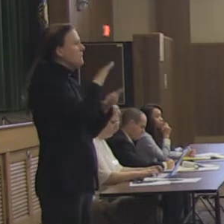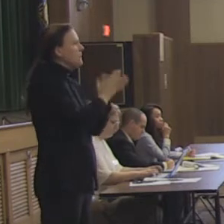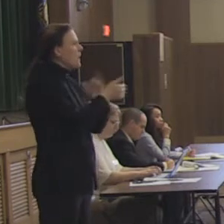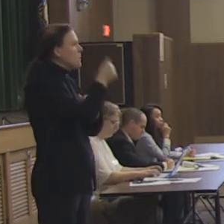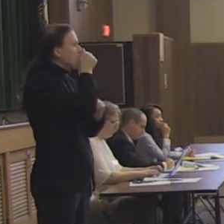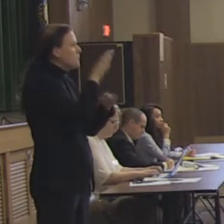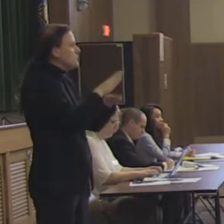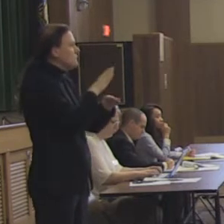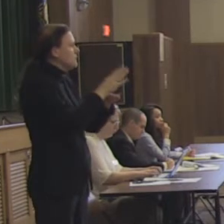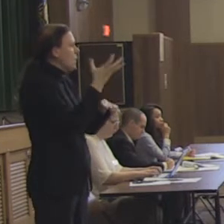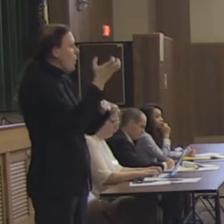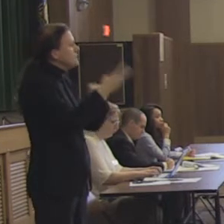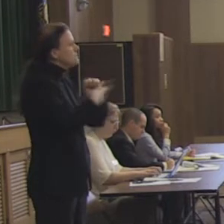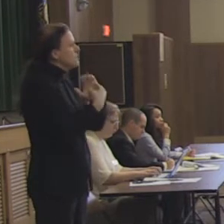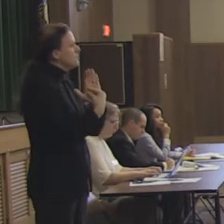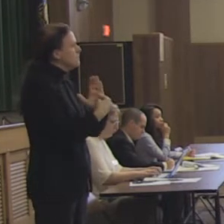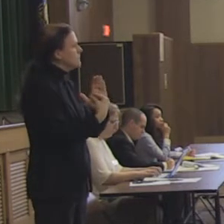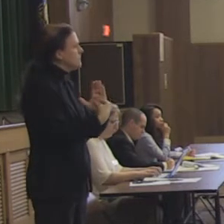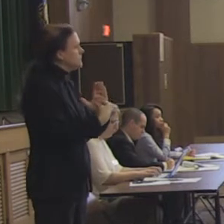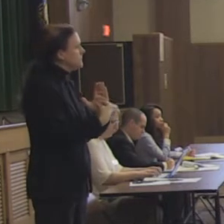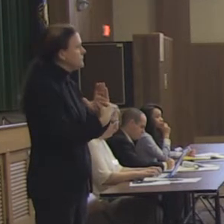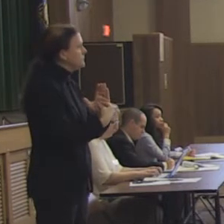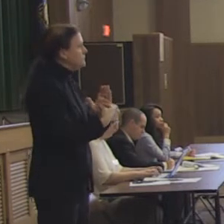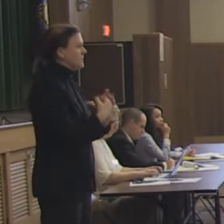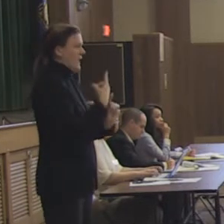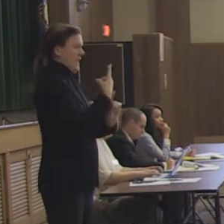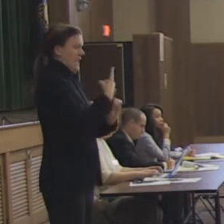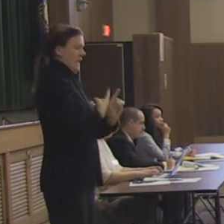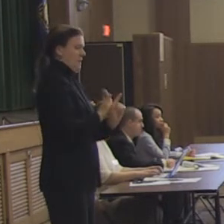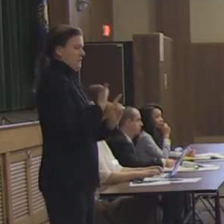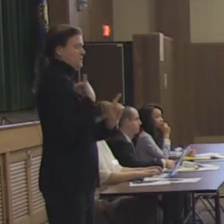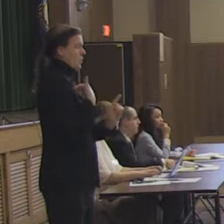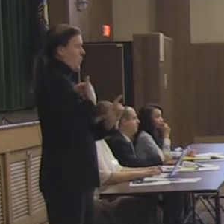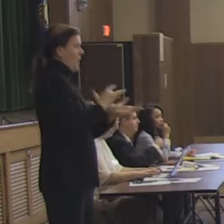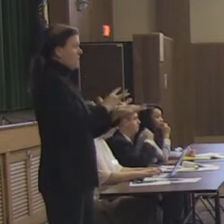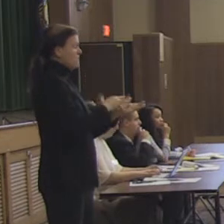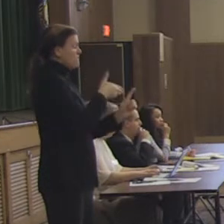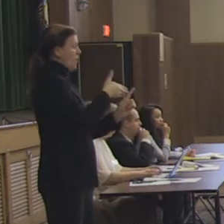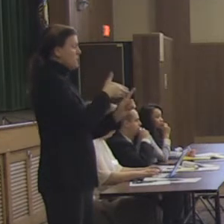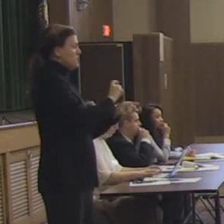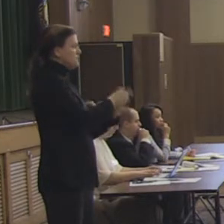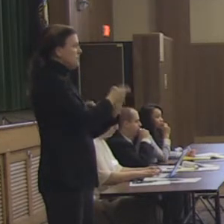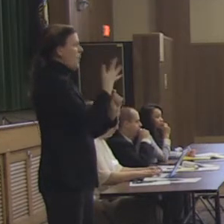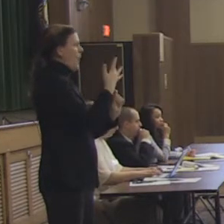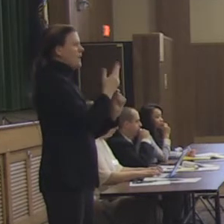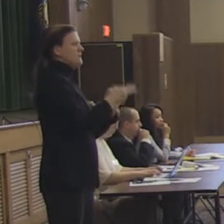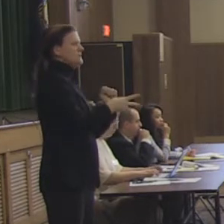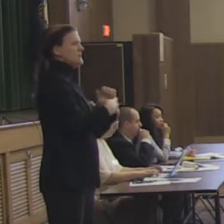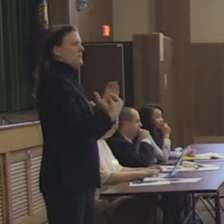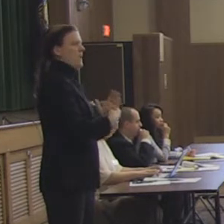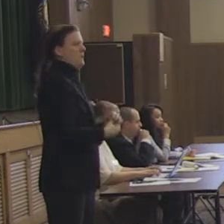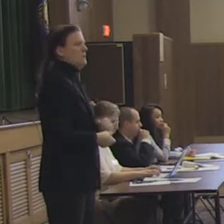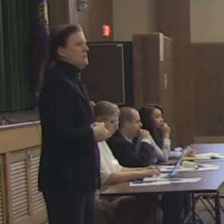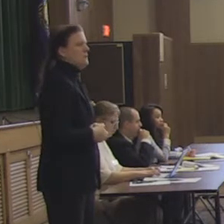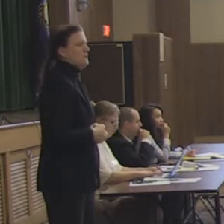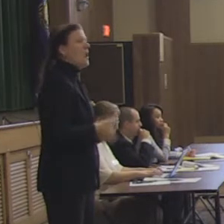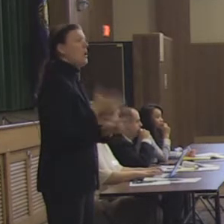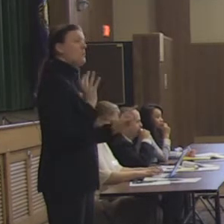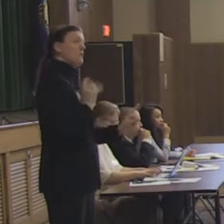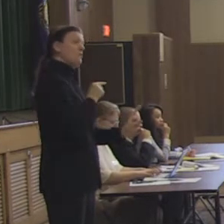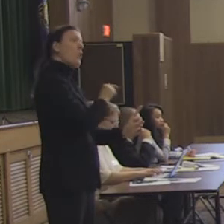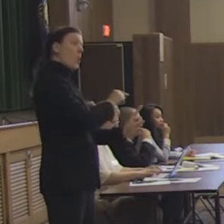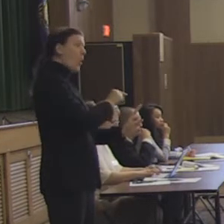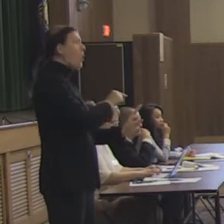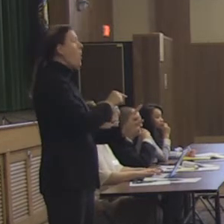measure. 8 months ago, BHD changed pharmacy vendors to save money. Our previous vendor